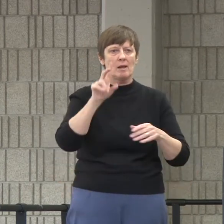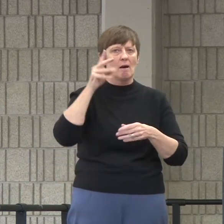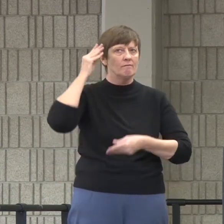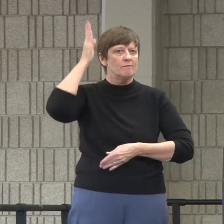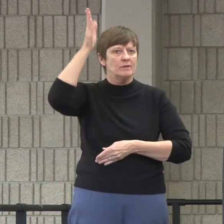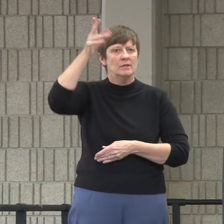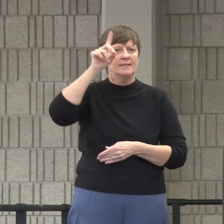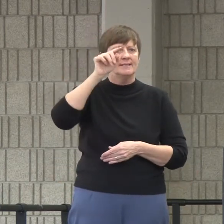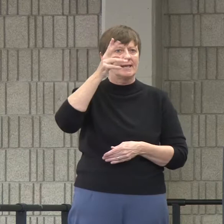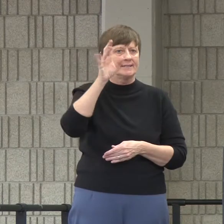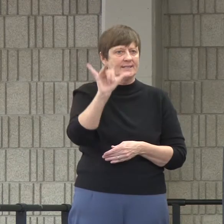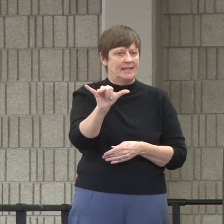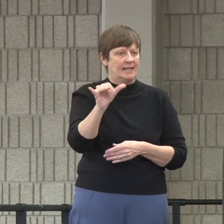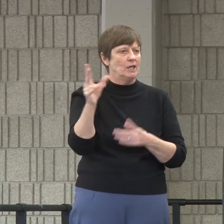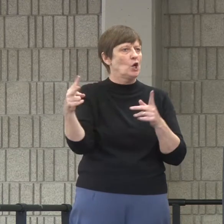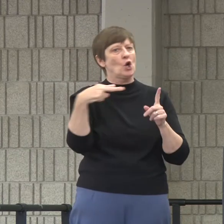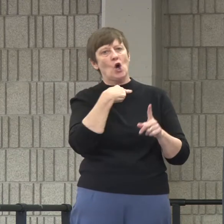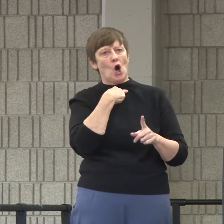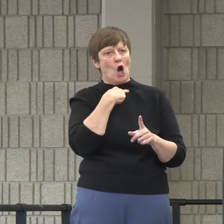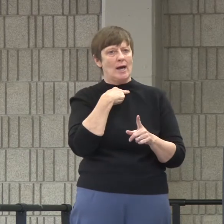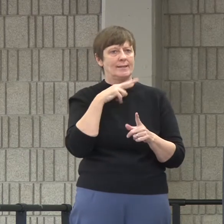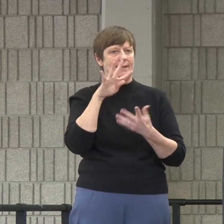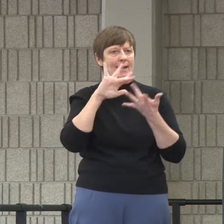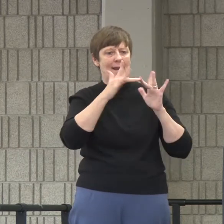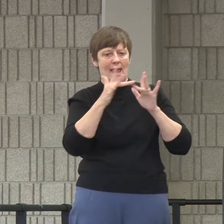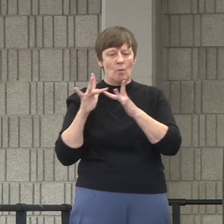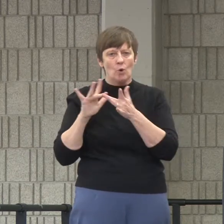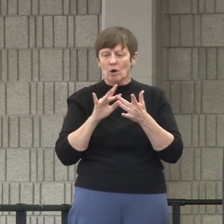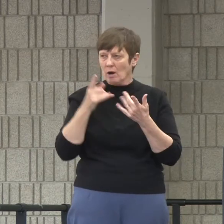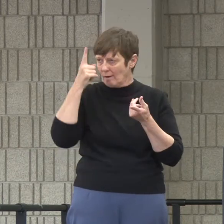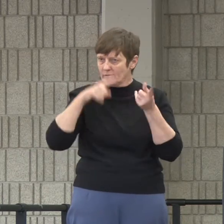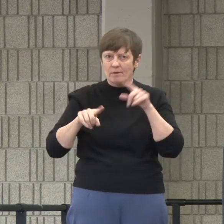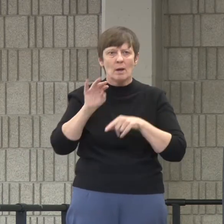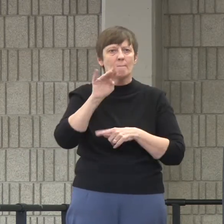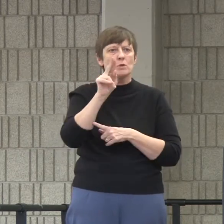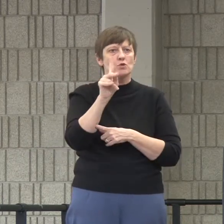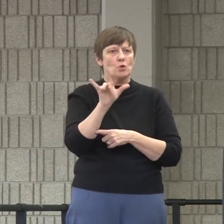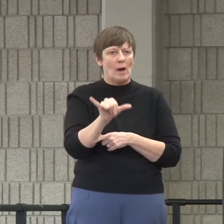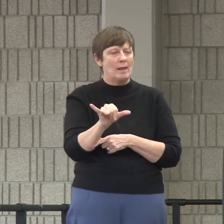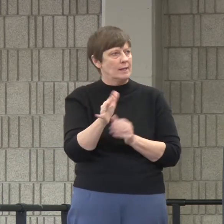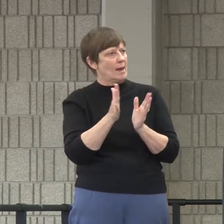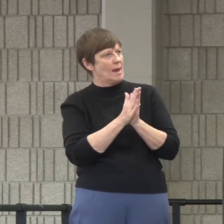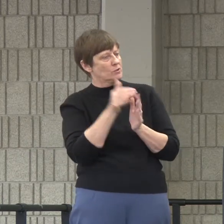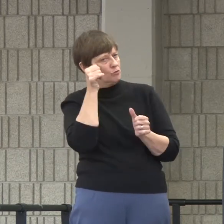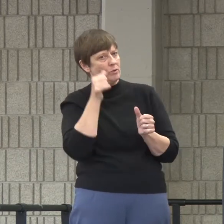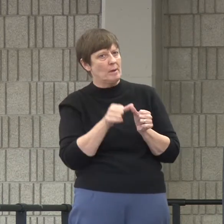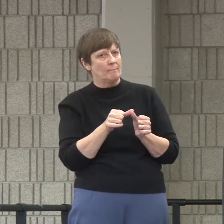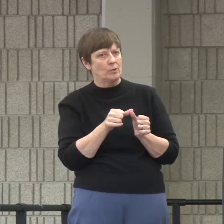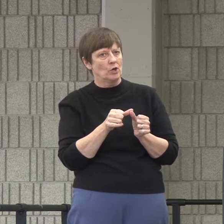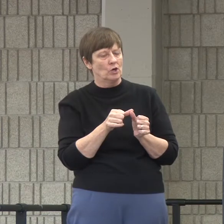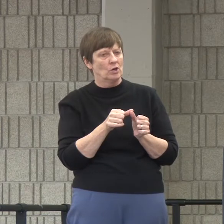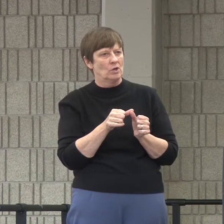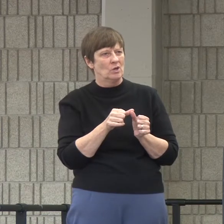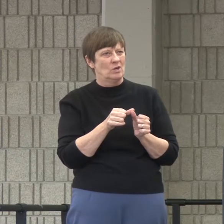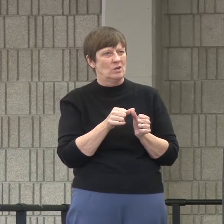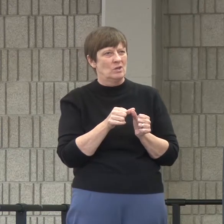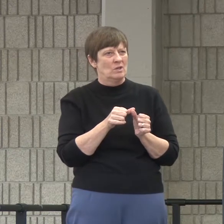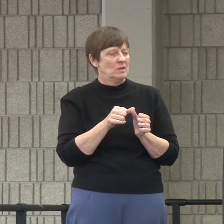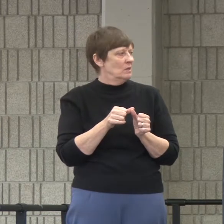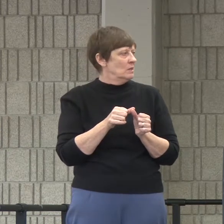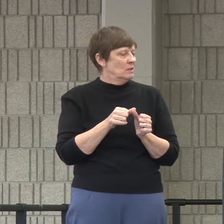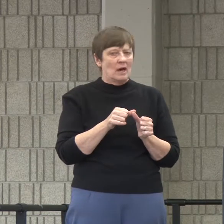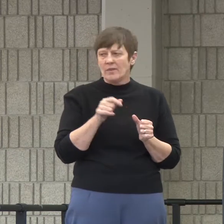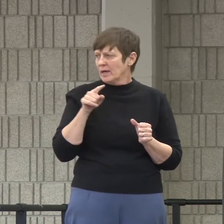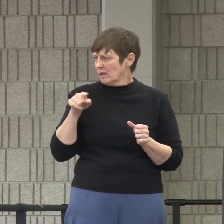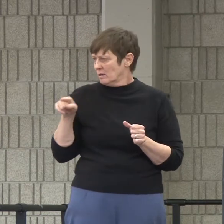in an inescapable network of mutuality. He was asking us to remember what one of the members